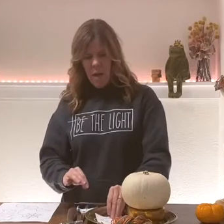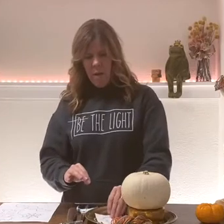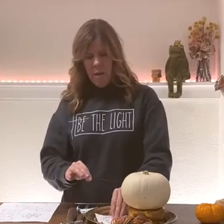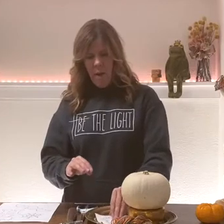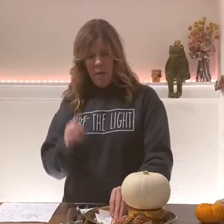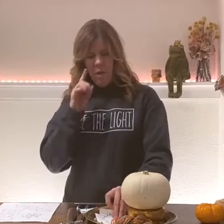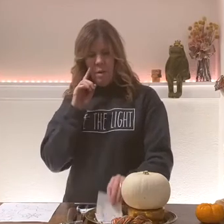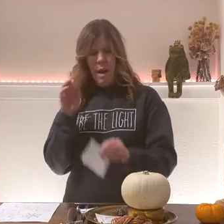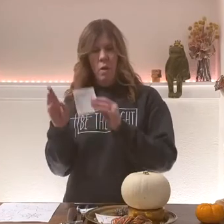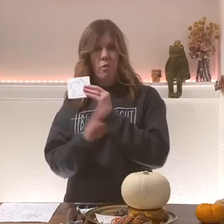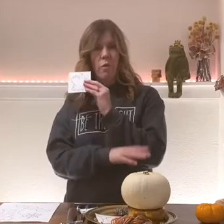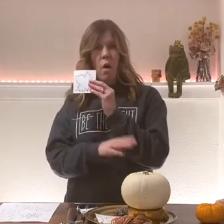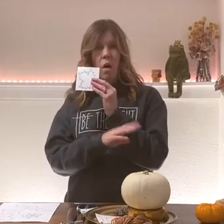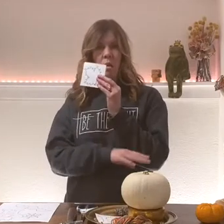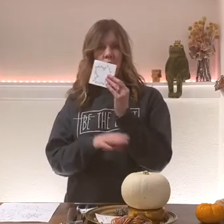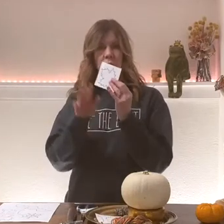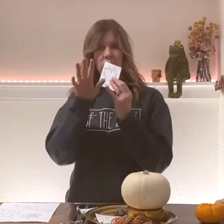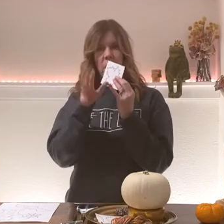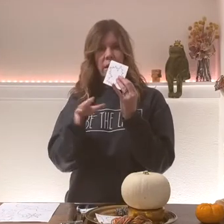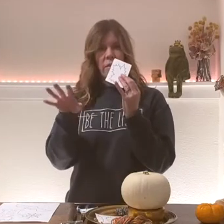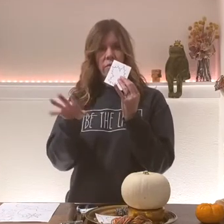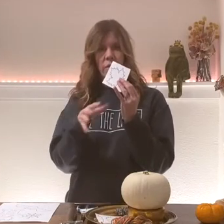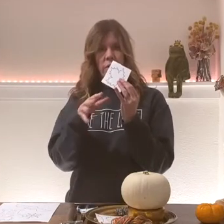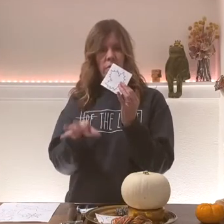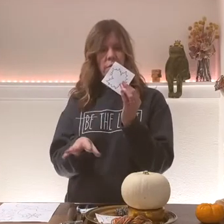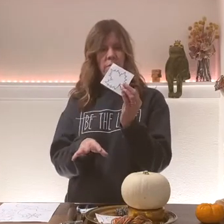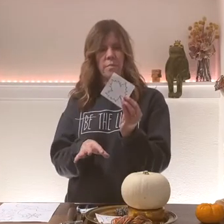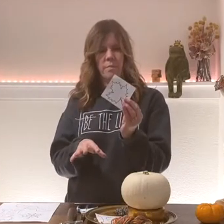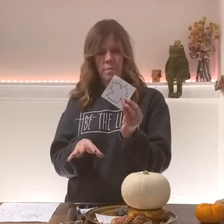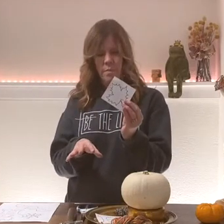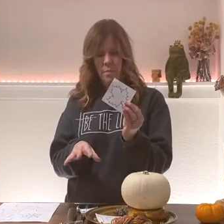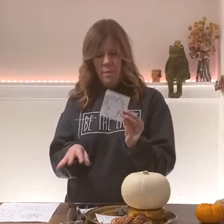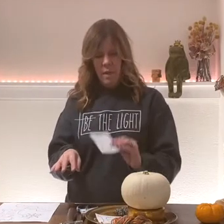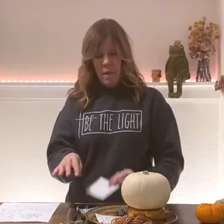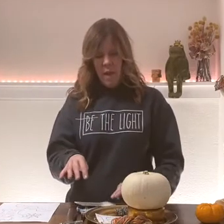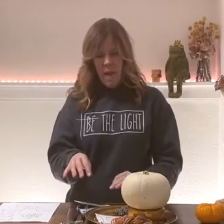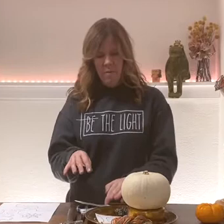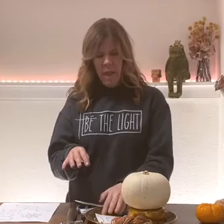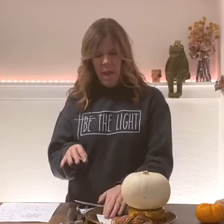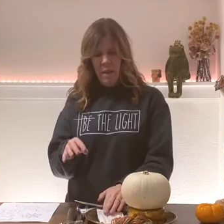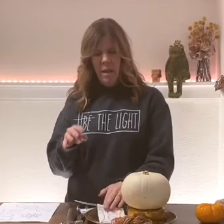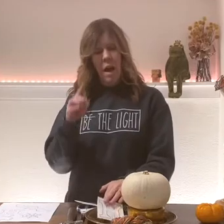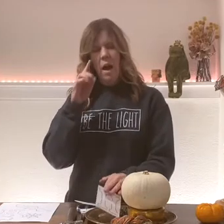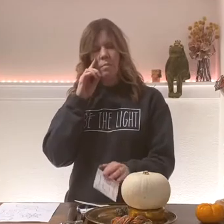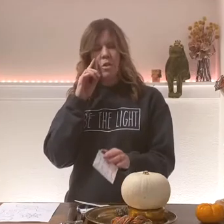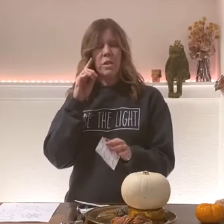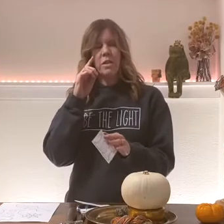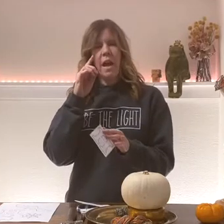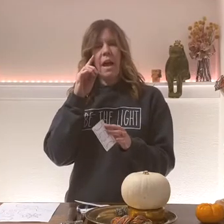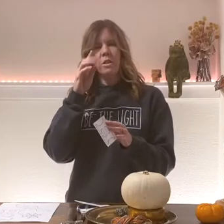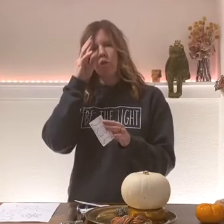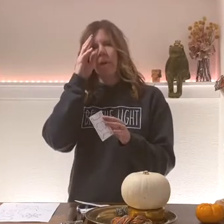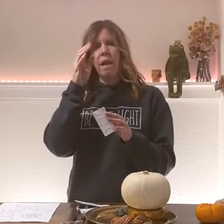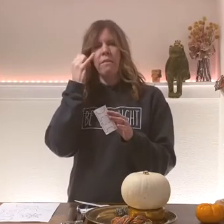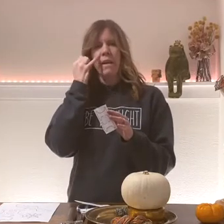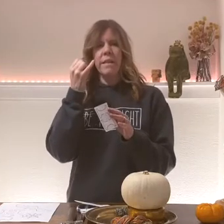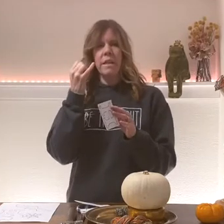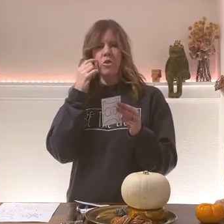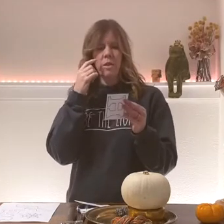I thought about fall, just a leaf. And then just as a creative idea, just